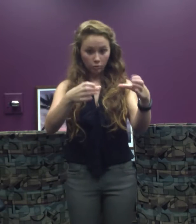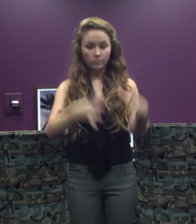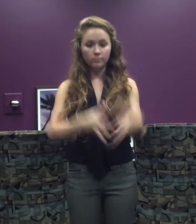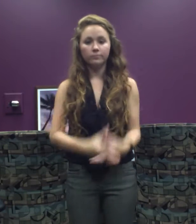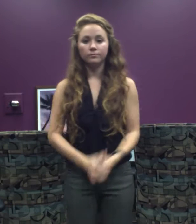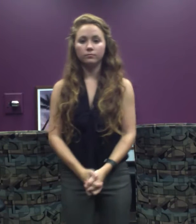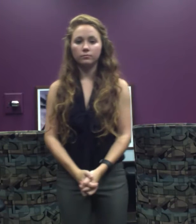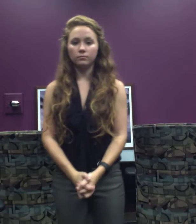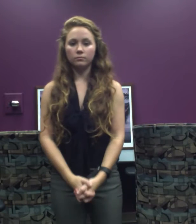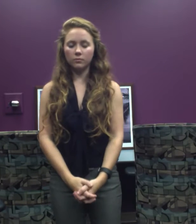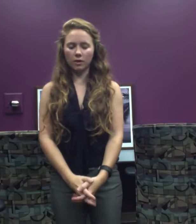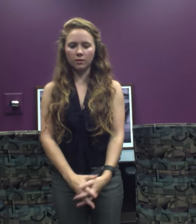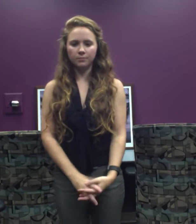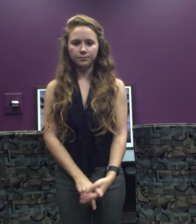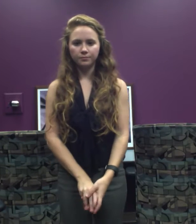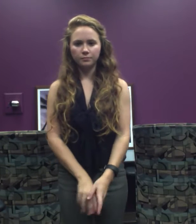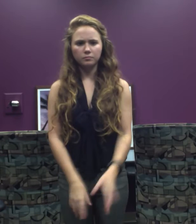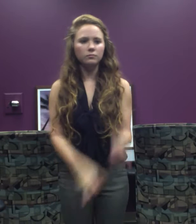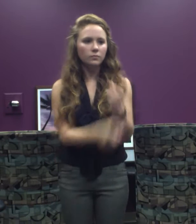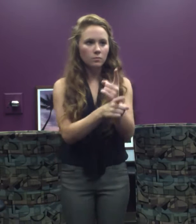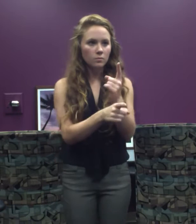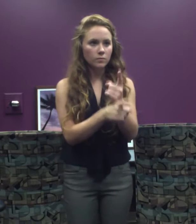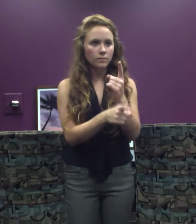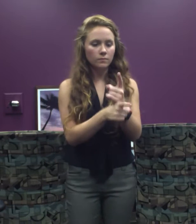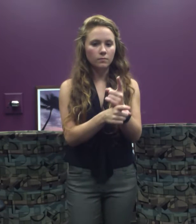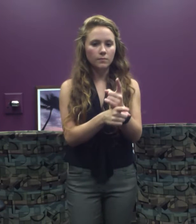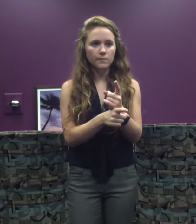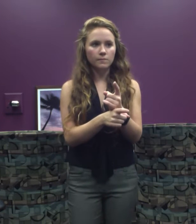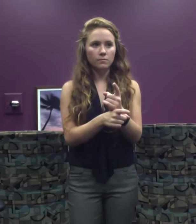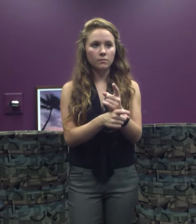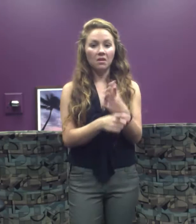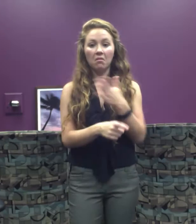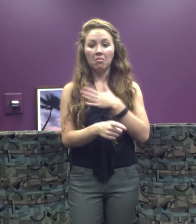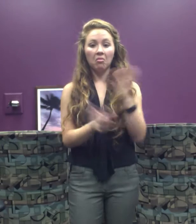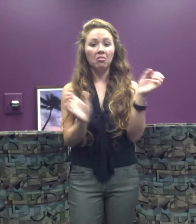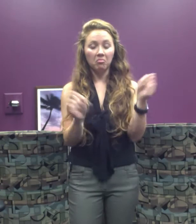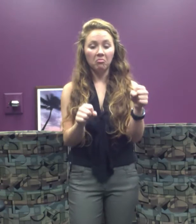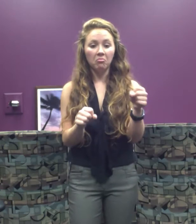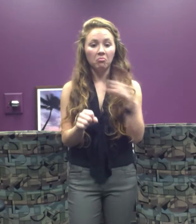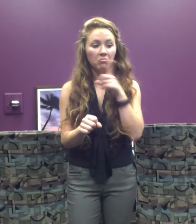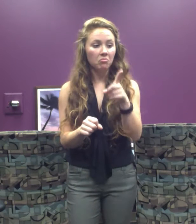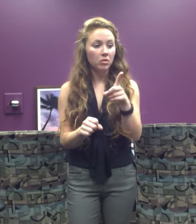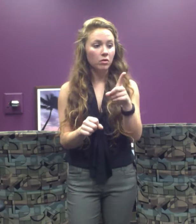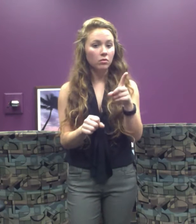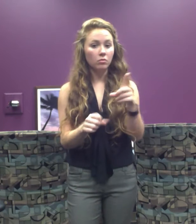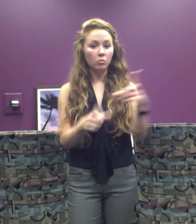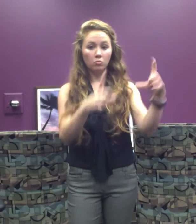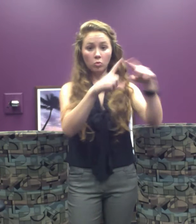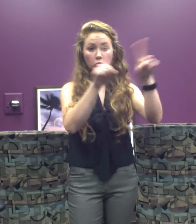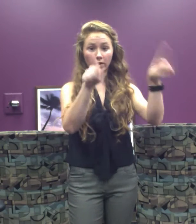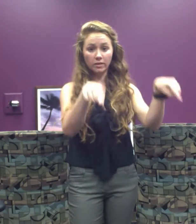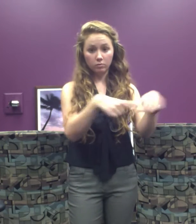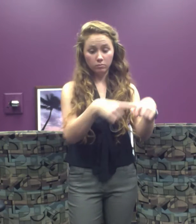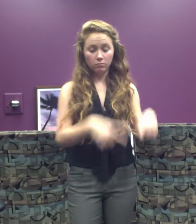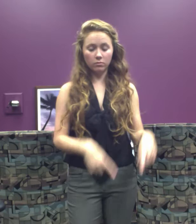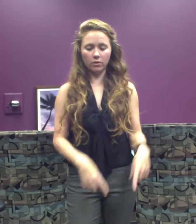You're right. So that's what we're going to make. I could say rectangle, couldn't I? Okay. Bottom line over here, please.